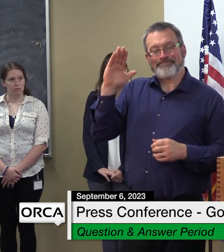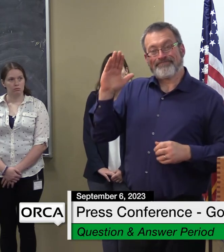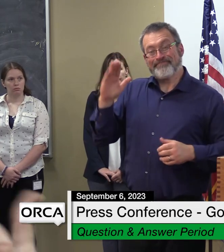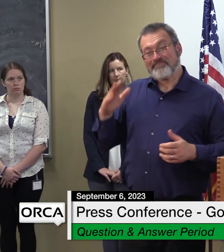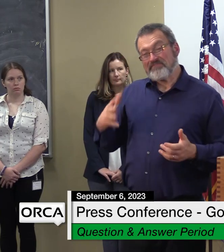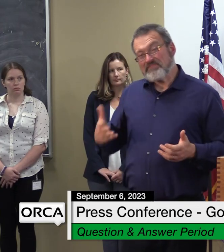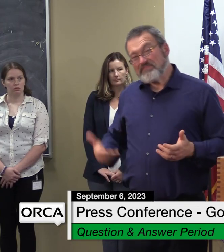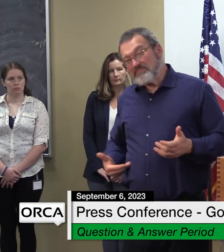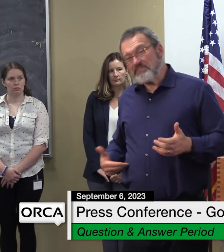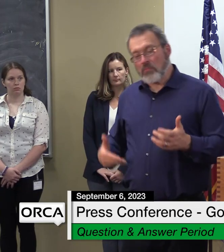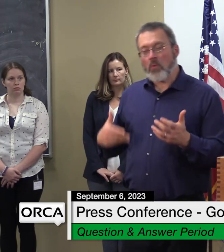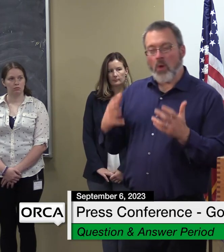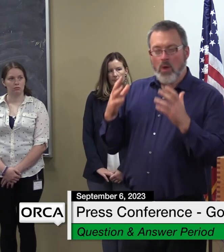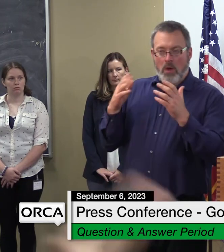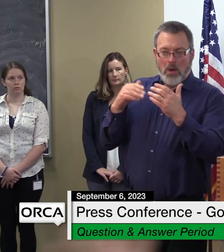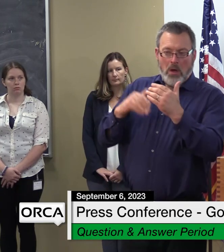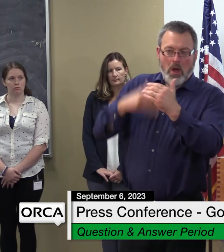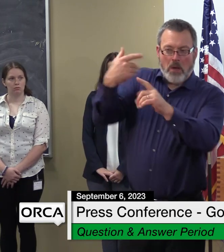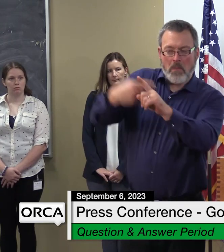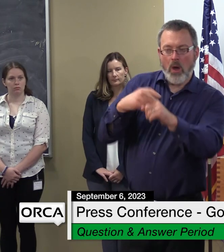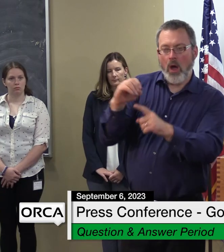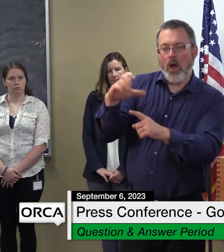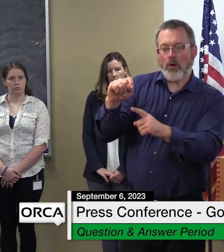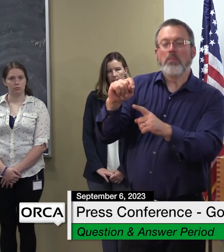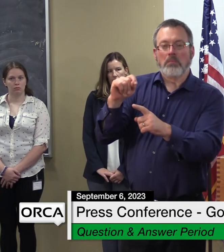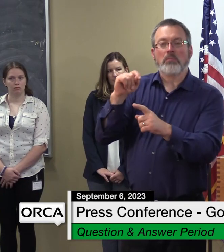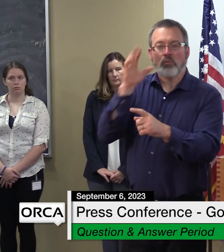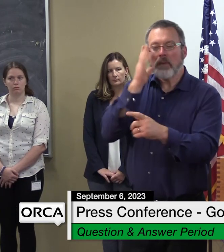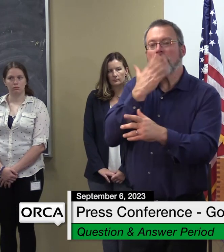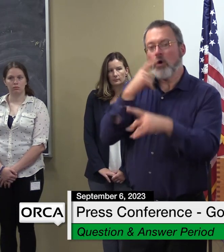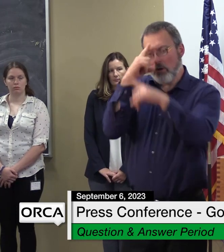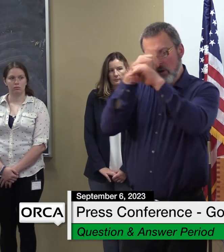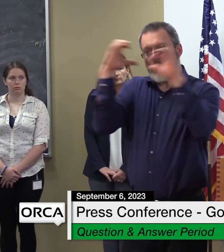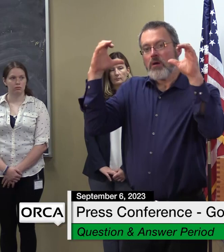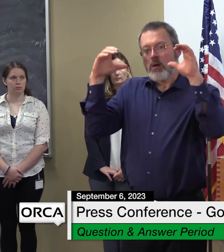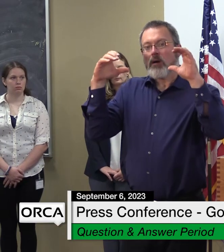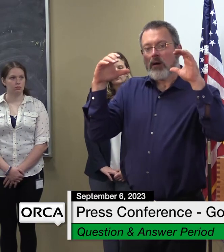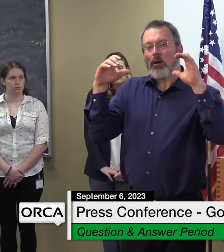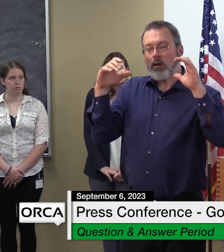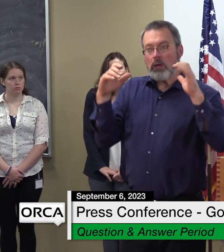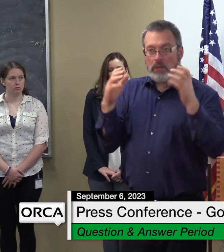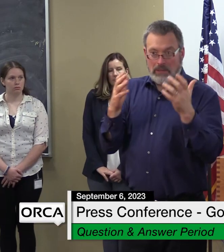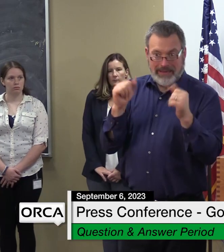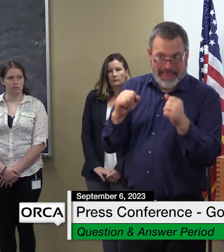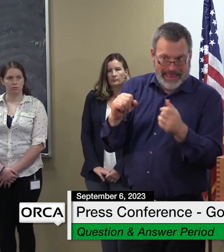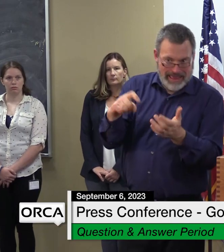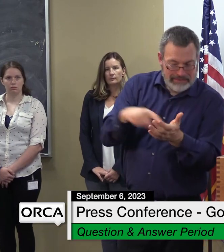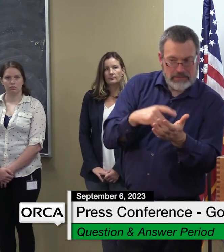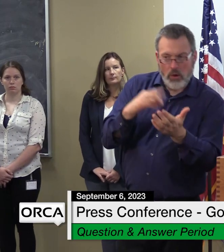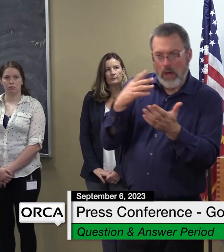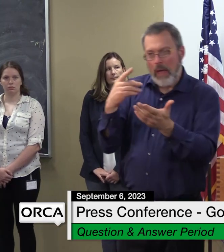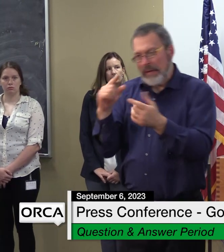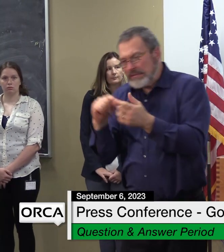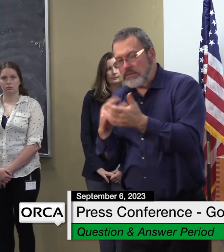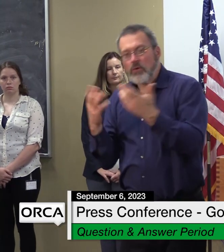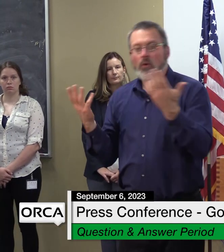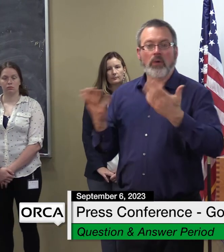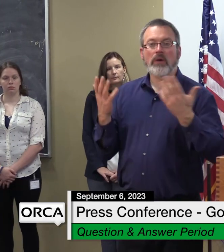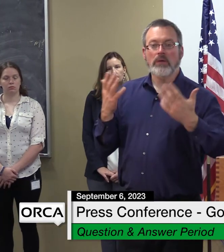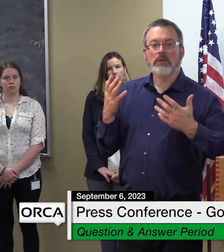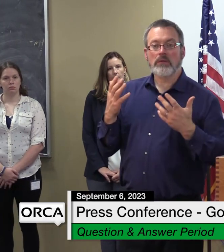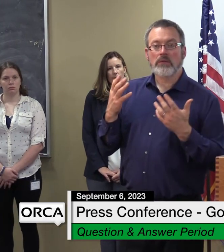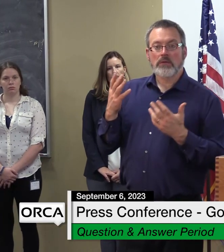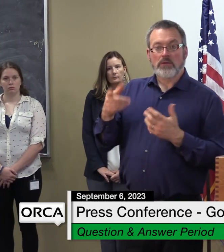month and see if it's a trend in a negative way or whether this is flood related.